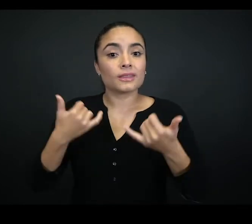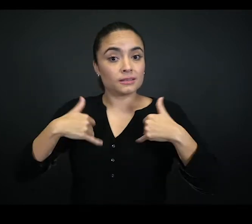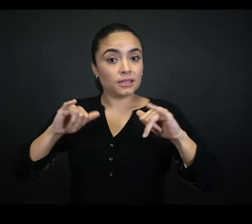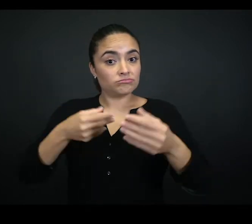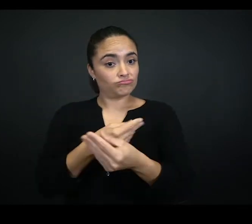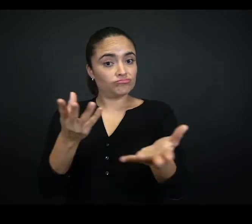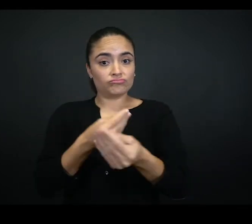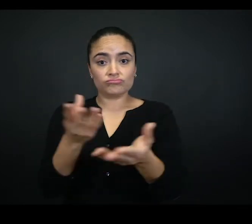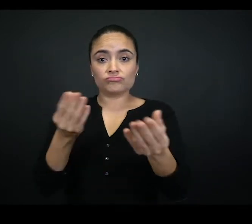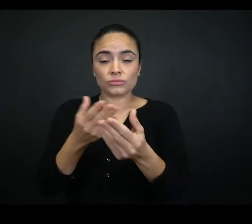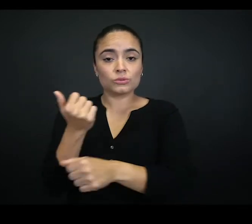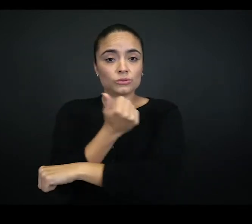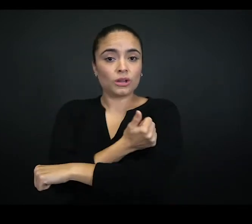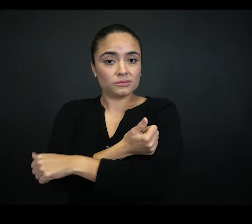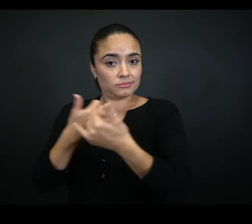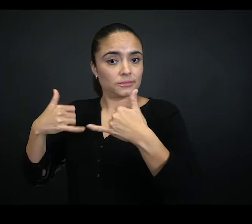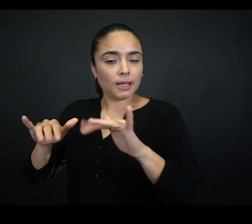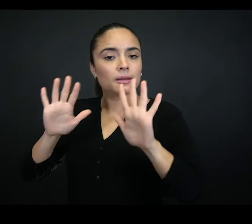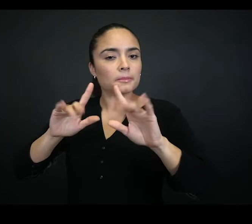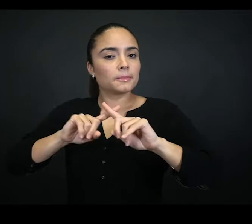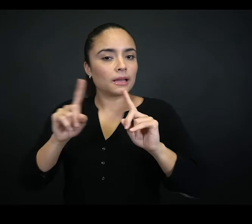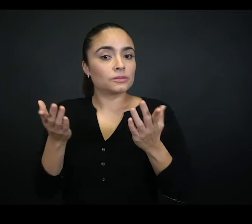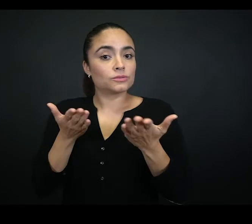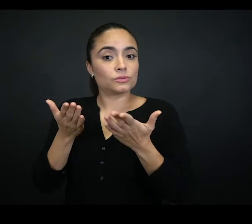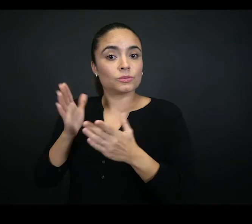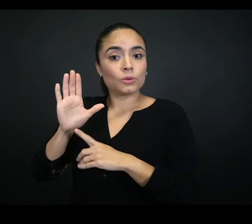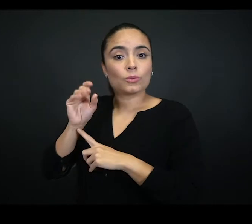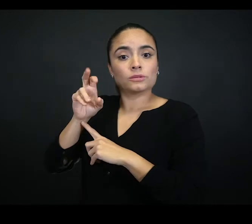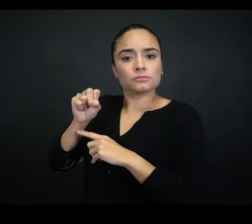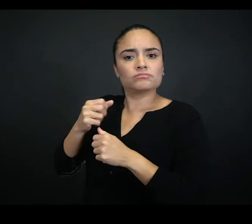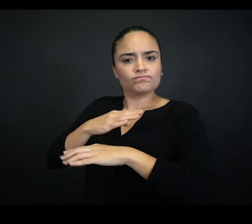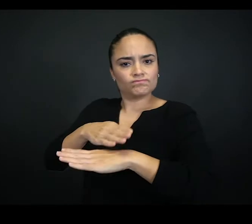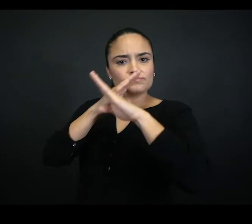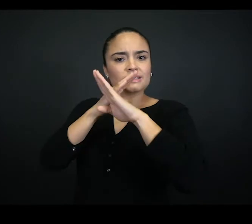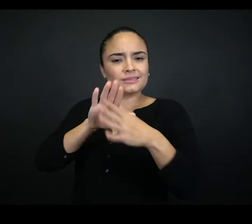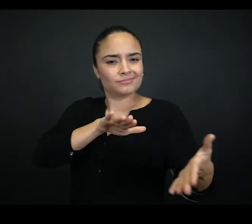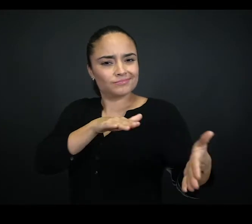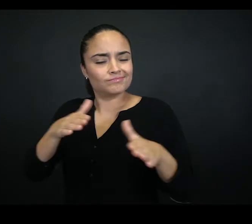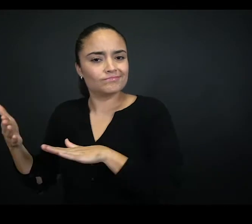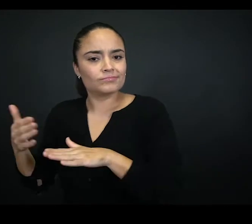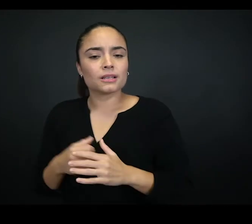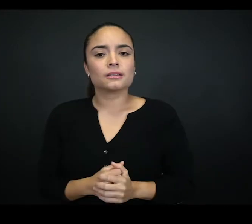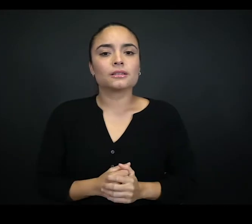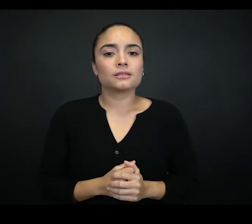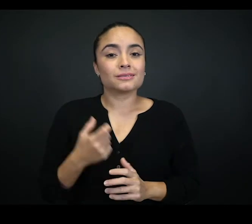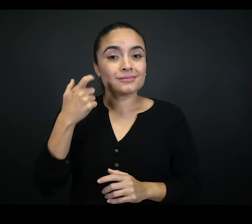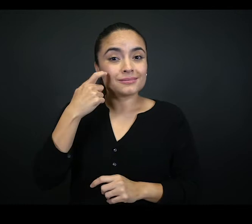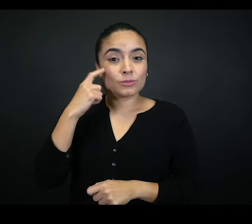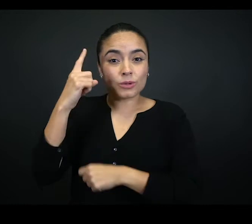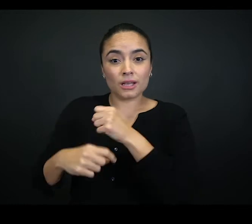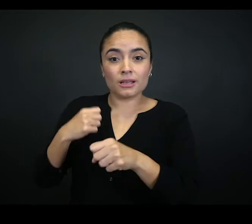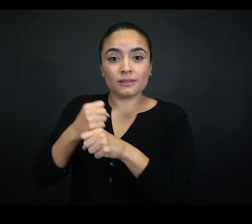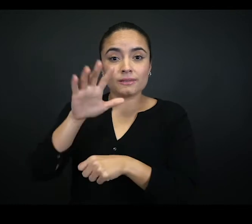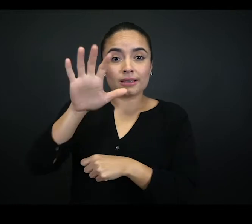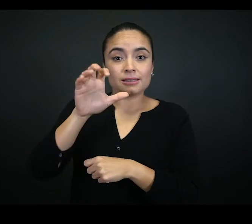deaths have been prevented by the services they provide. But with over 530 deaths across the province in the last year, we know this crisis